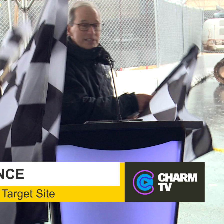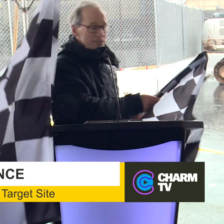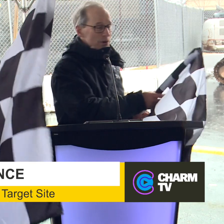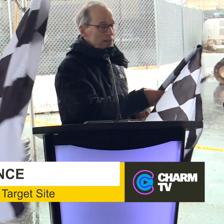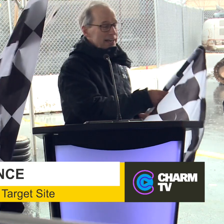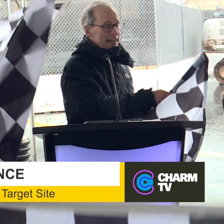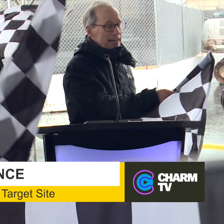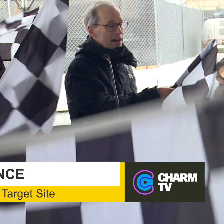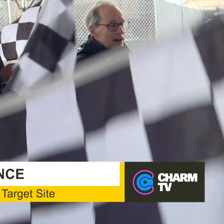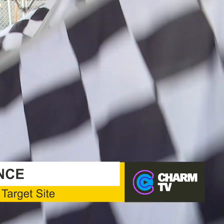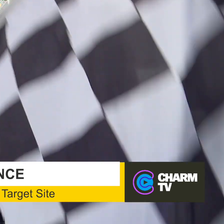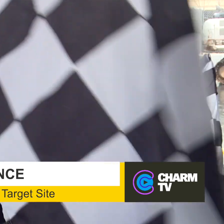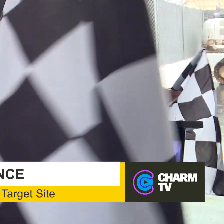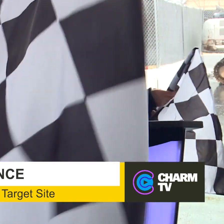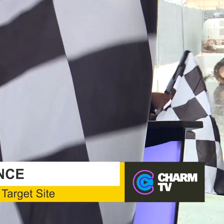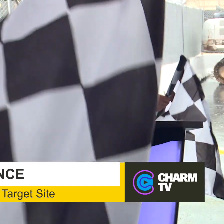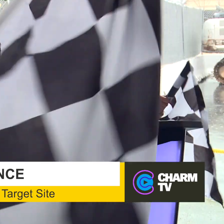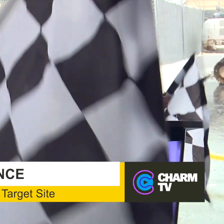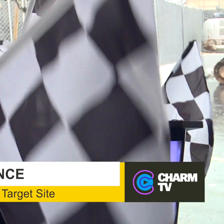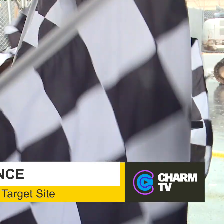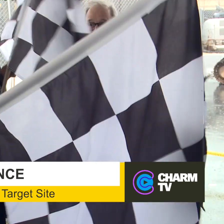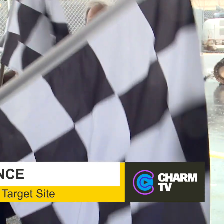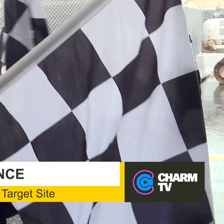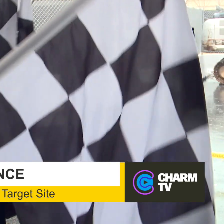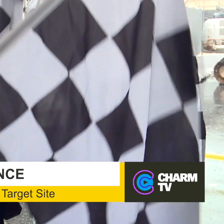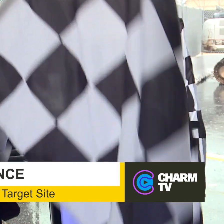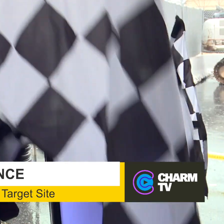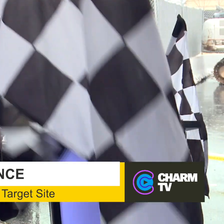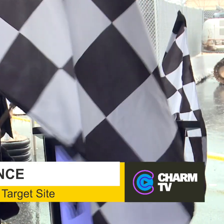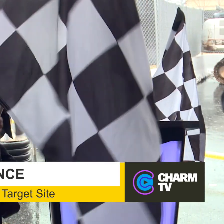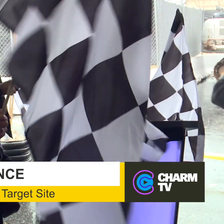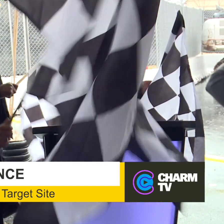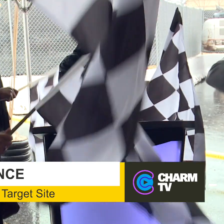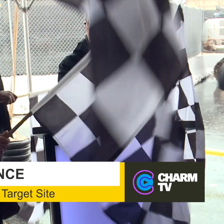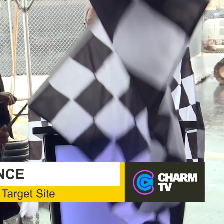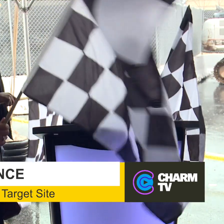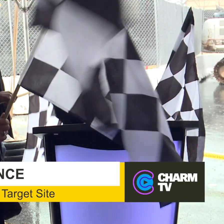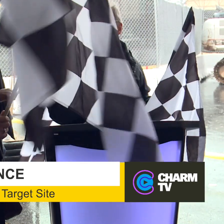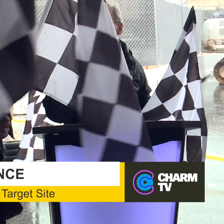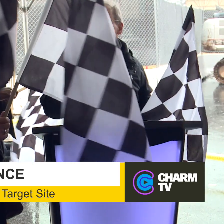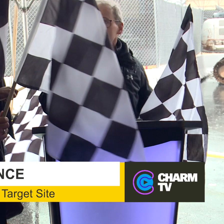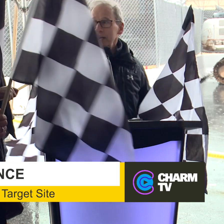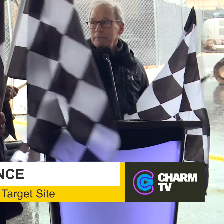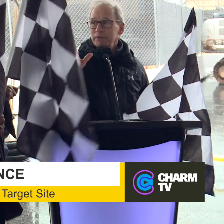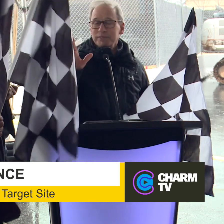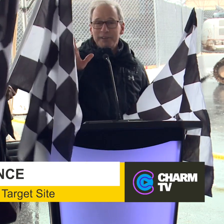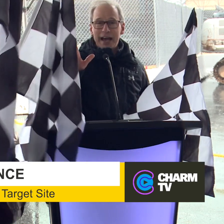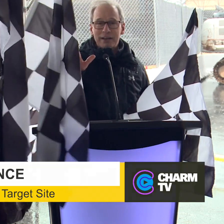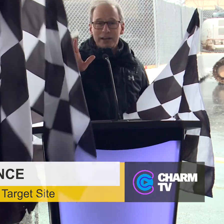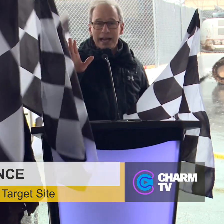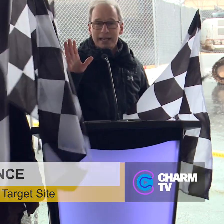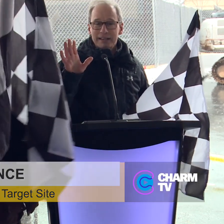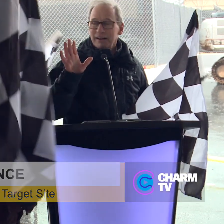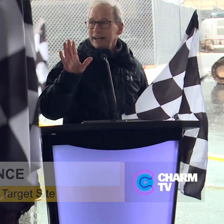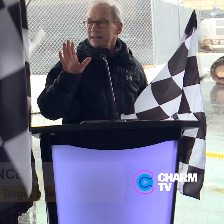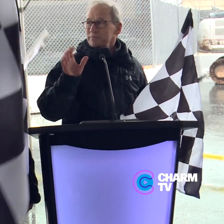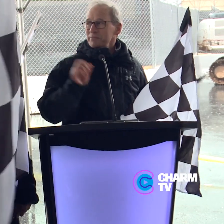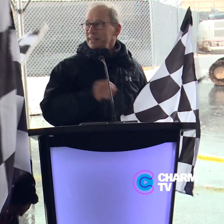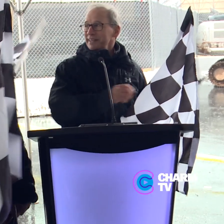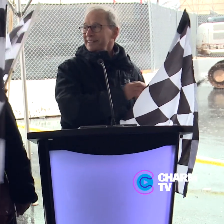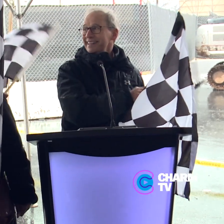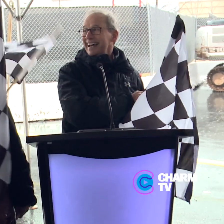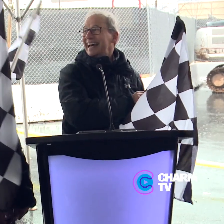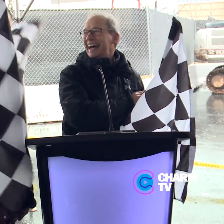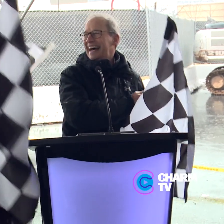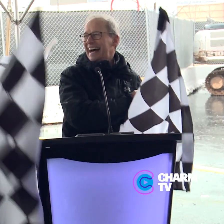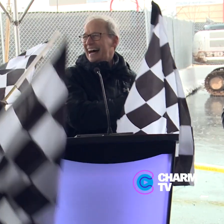this is sort of like a car race here. We're going to raise these flags up, safety first. Don't hit anybody with the flag, okay? All right.